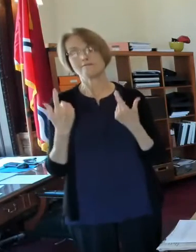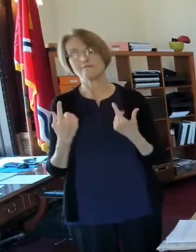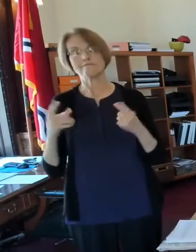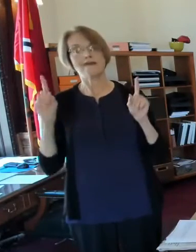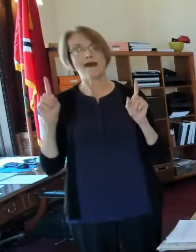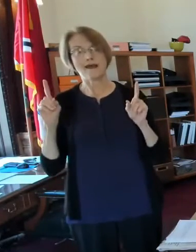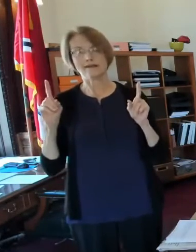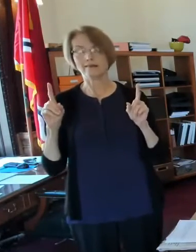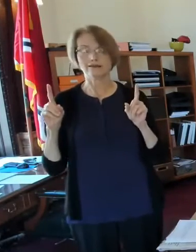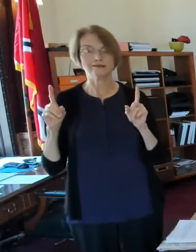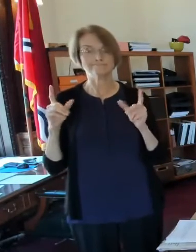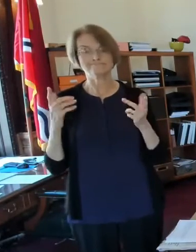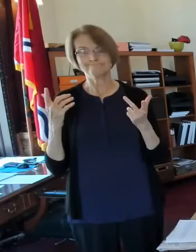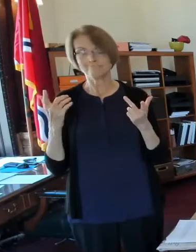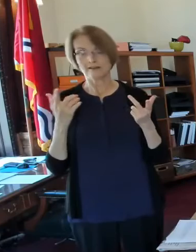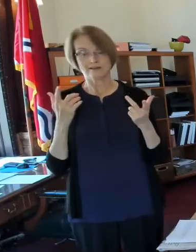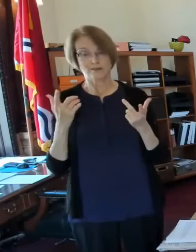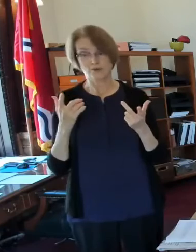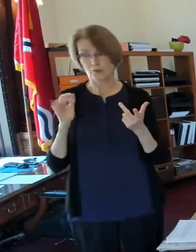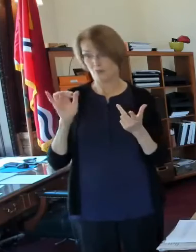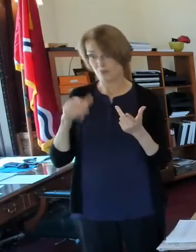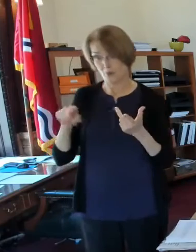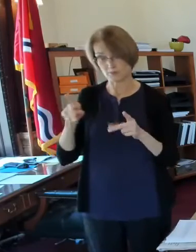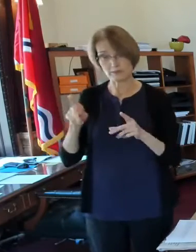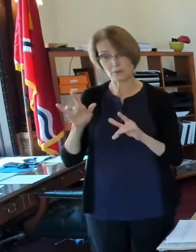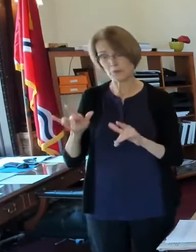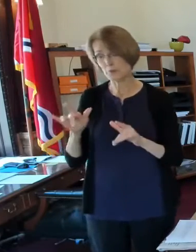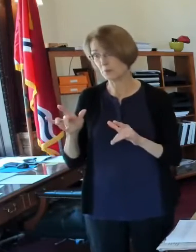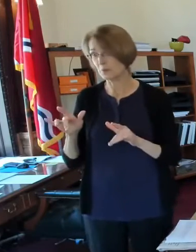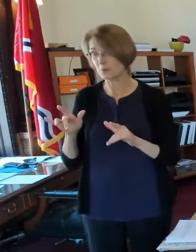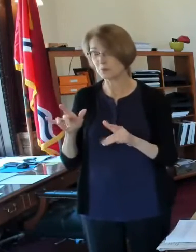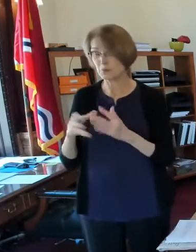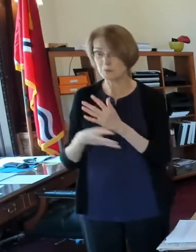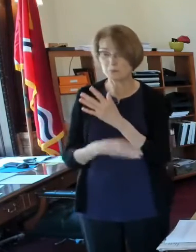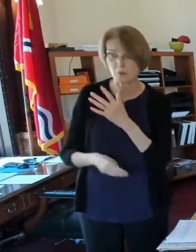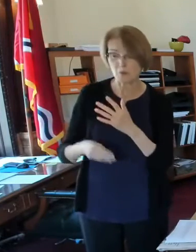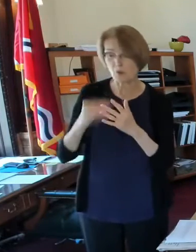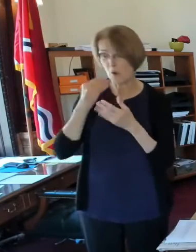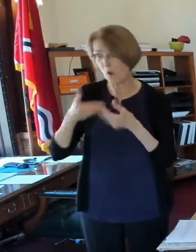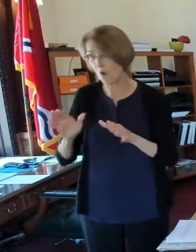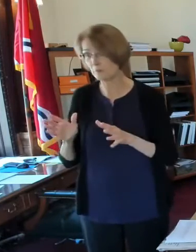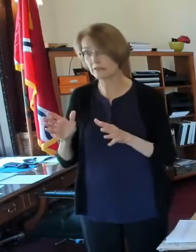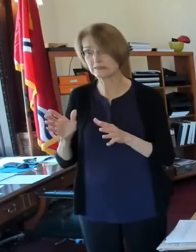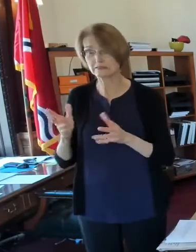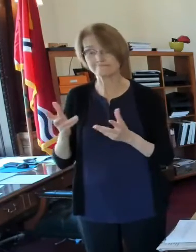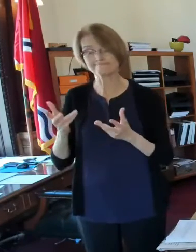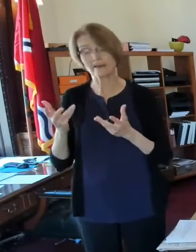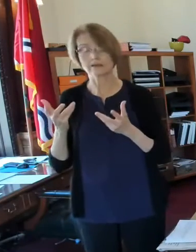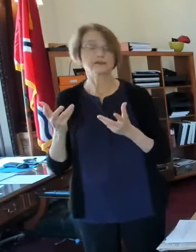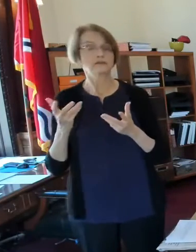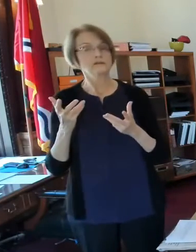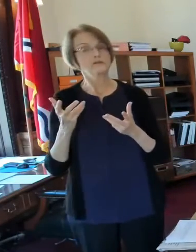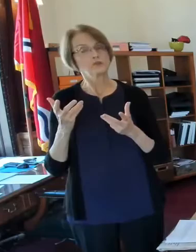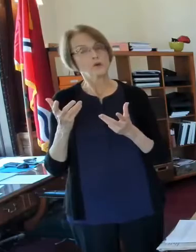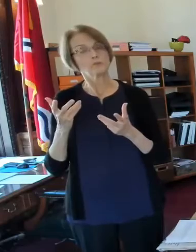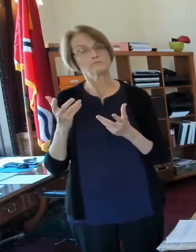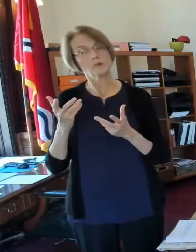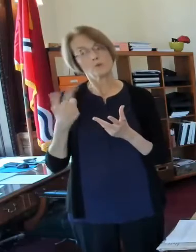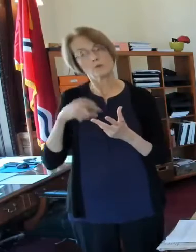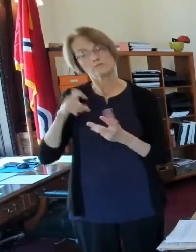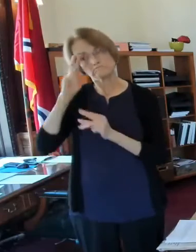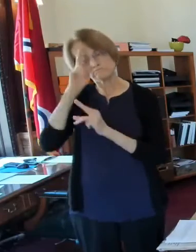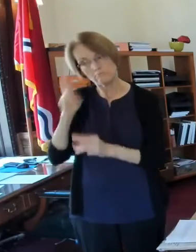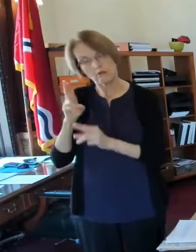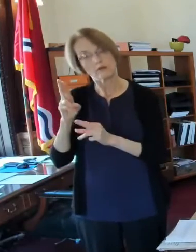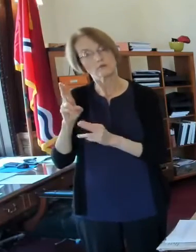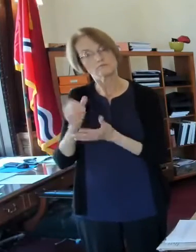be in such a difficult situation, I think it's the least we can do, frankly, for our veterans. So very excited